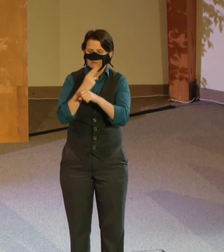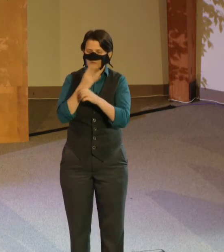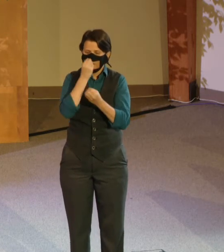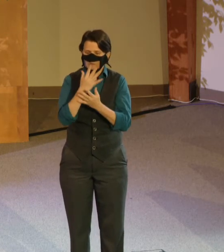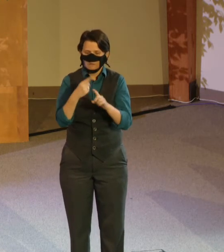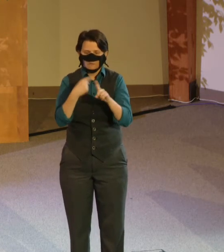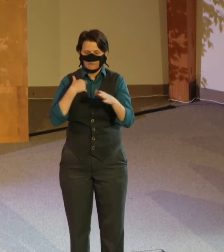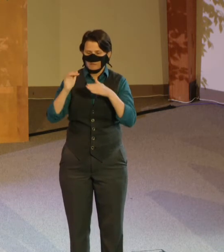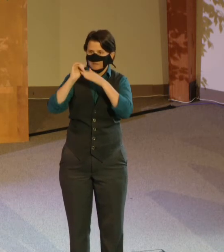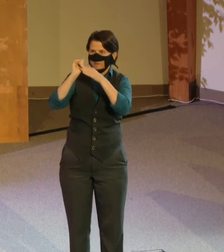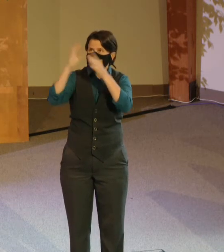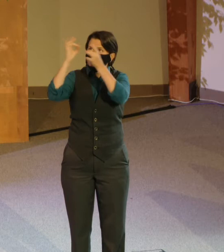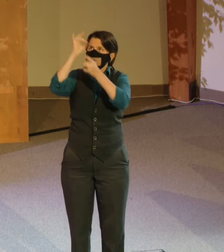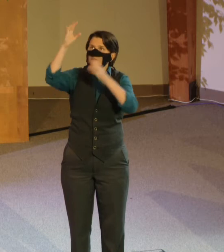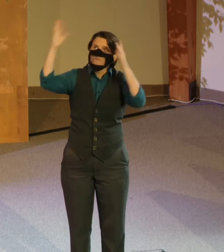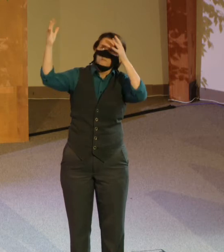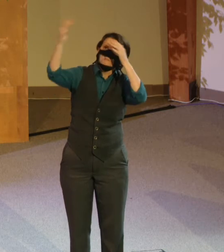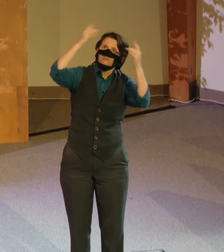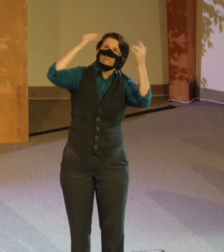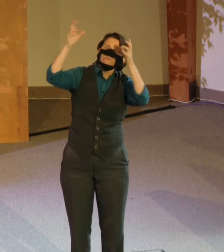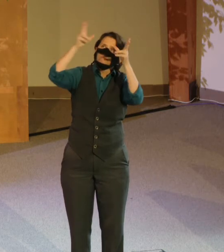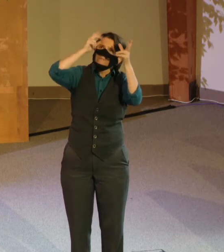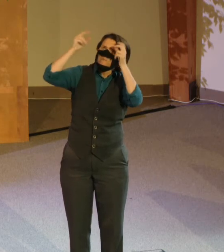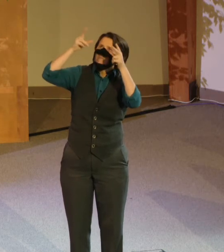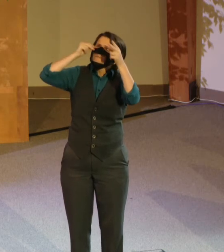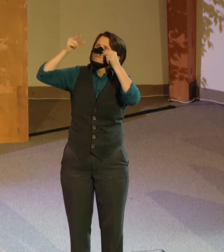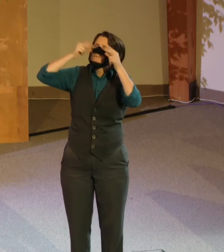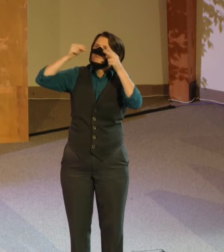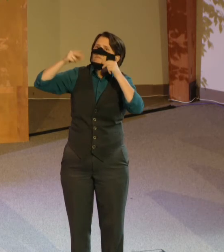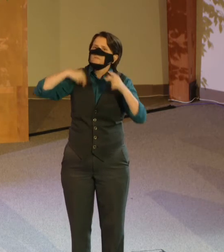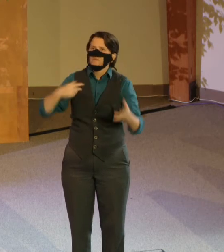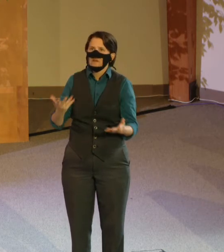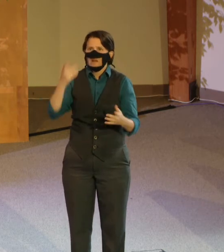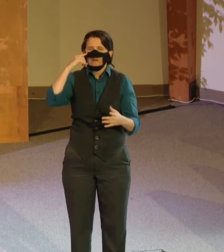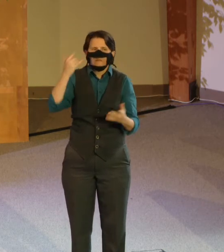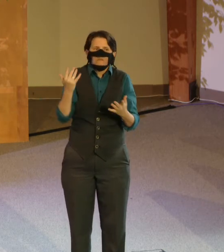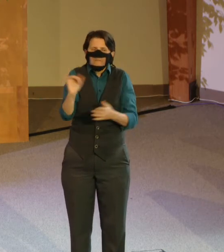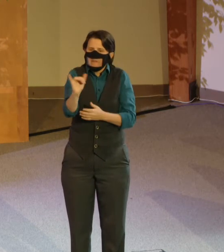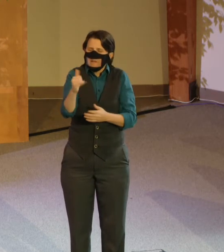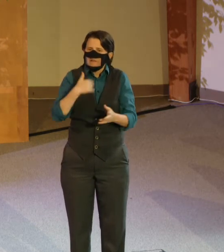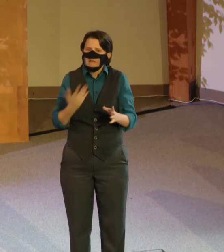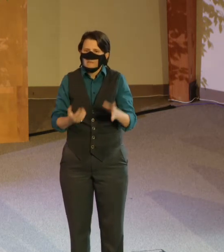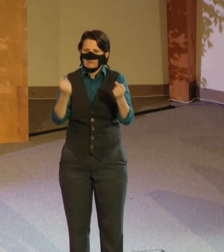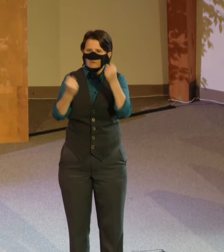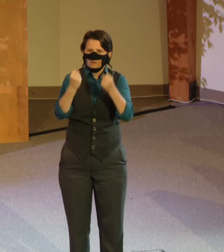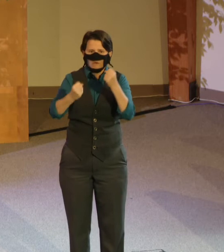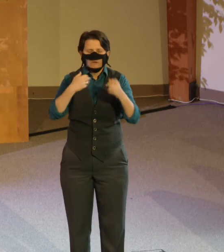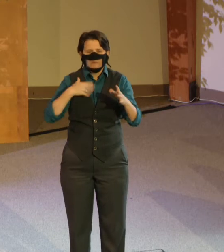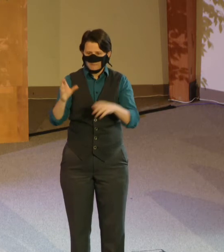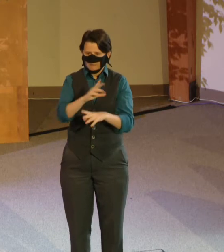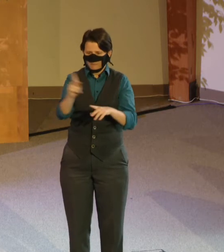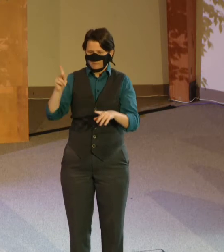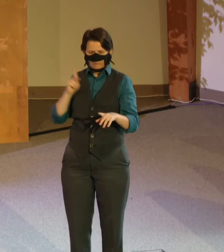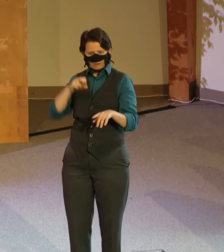I sit in a chair, I close my eyes. I imagine that I'm climbing into the back seat of a car and turning the steering wheel over